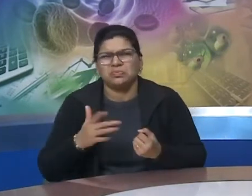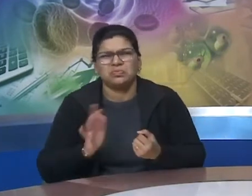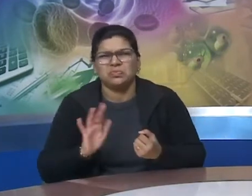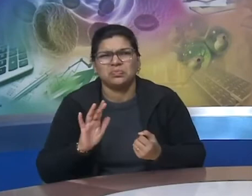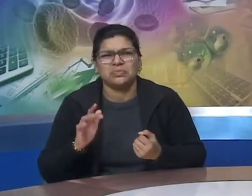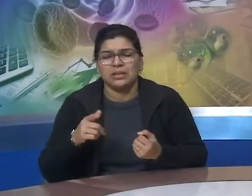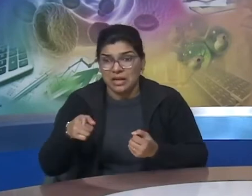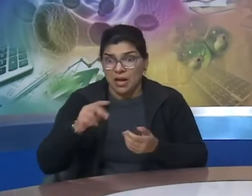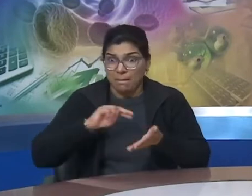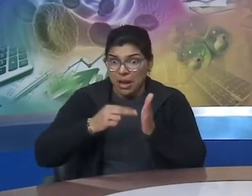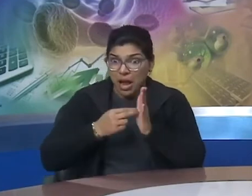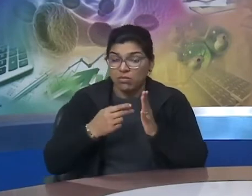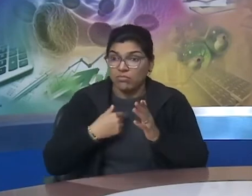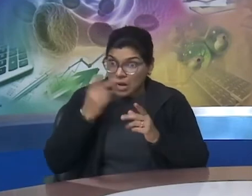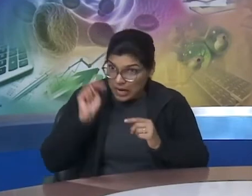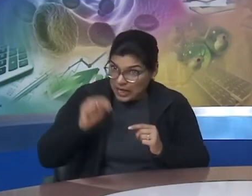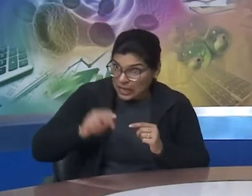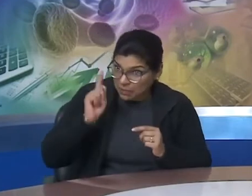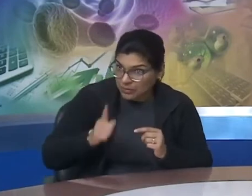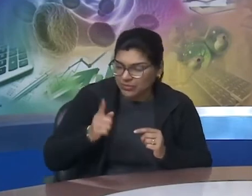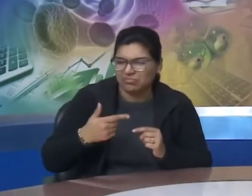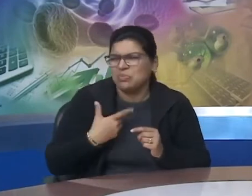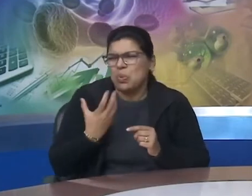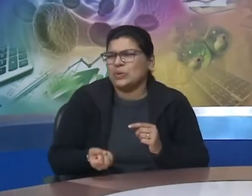although I am convinced